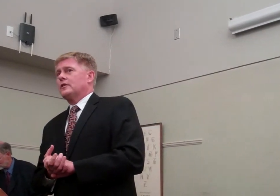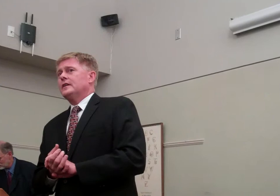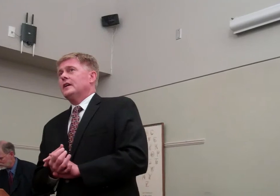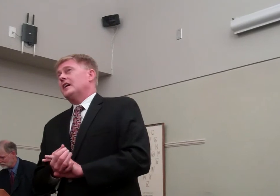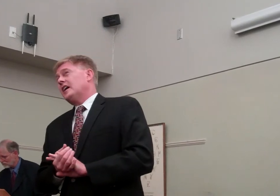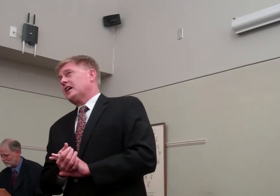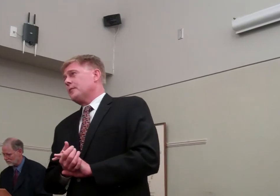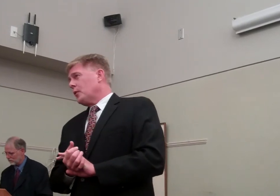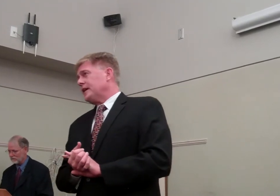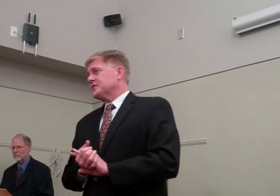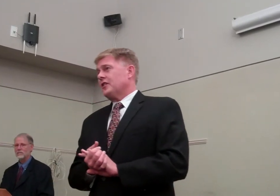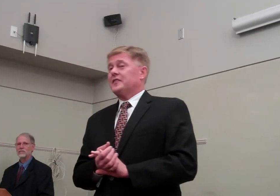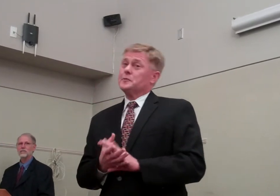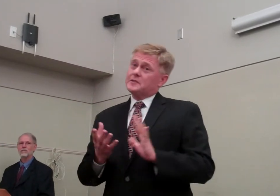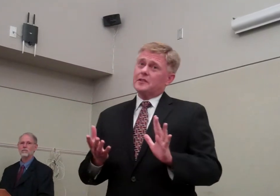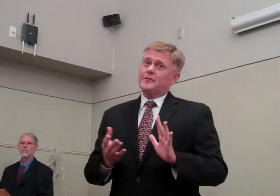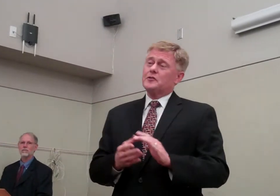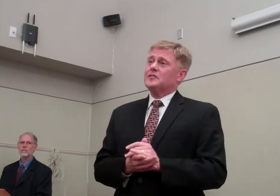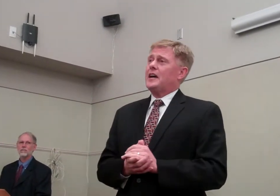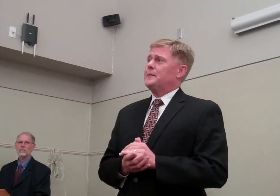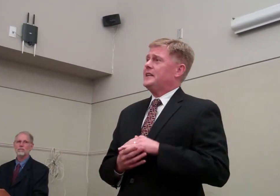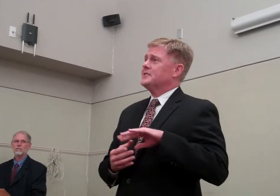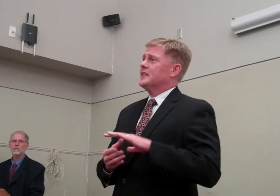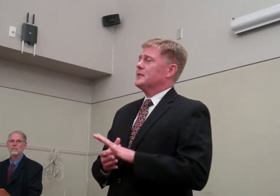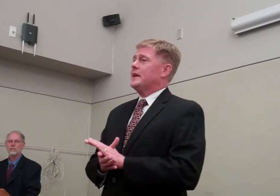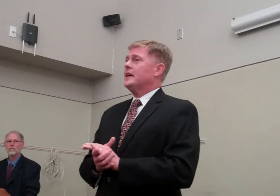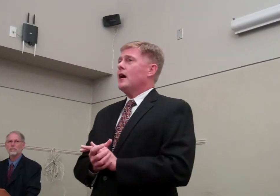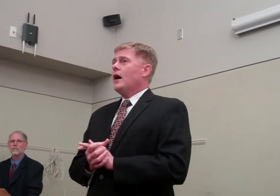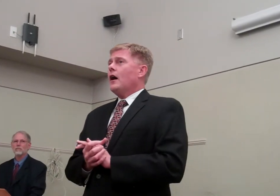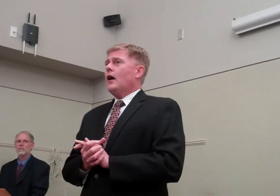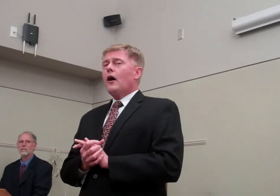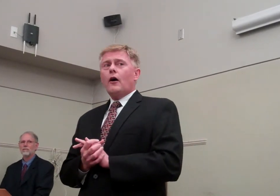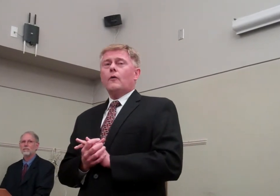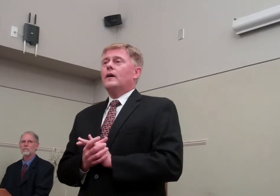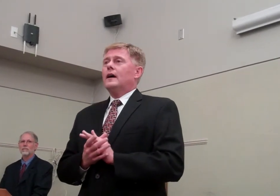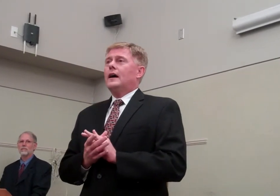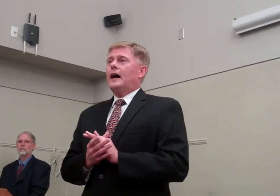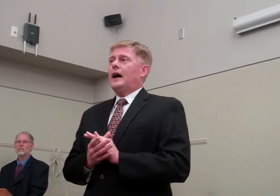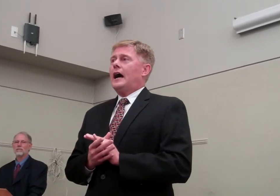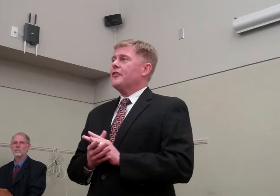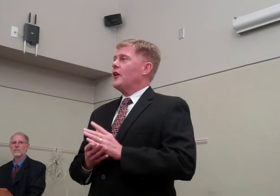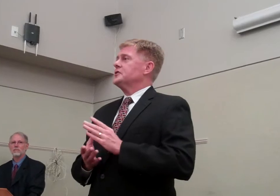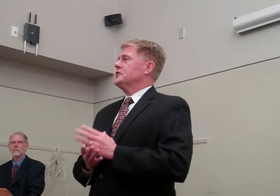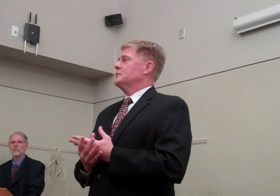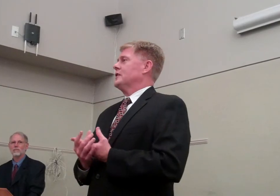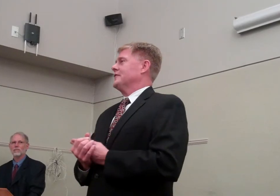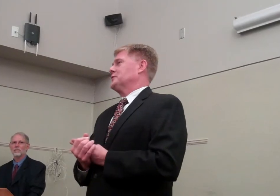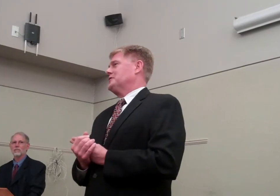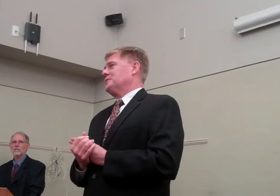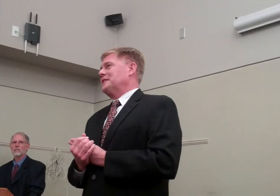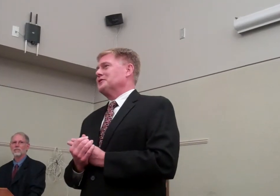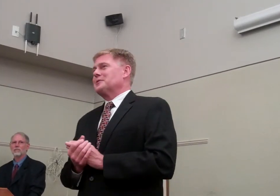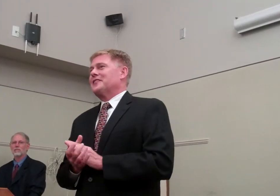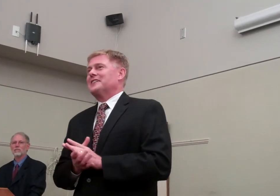a couple weeks ago. And this wasn't the first time. And he said to me, oh, I thought Sharon Bolivar was still my supervisor.